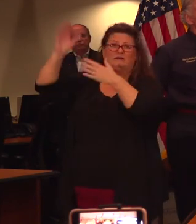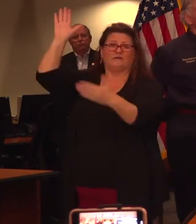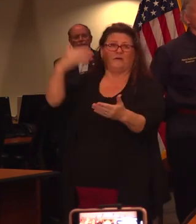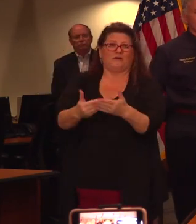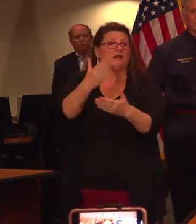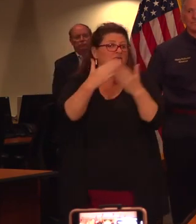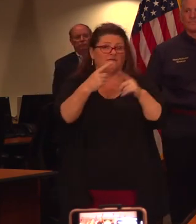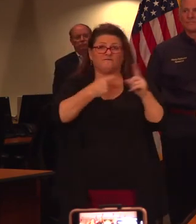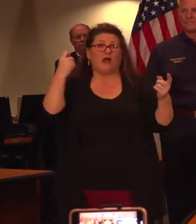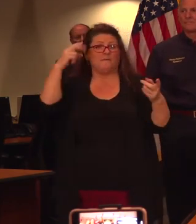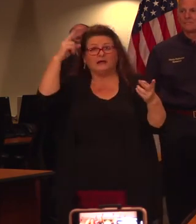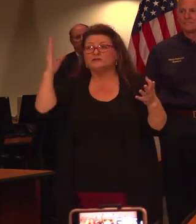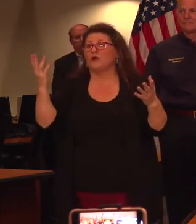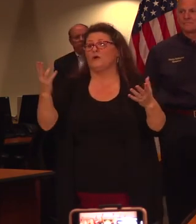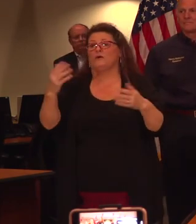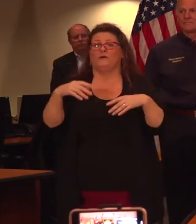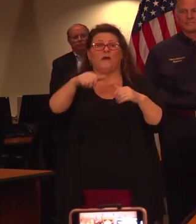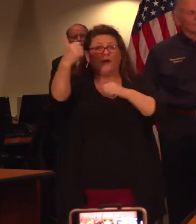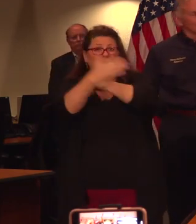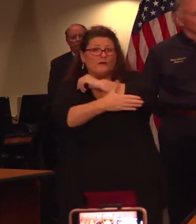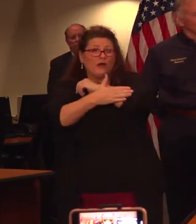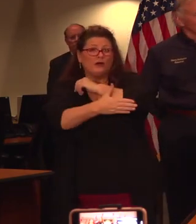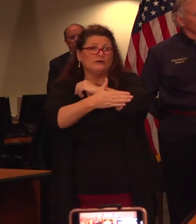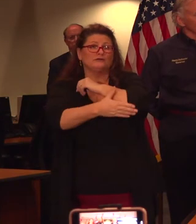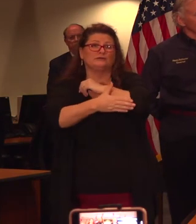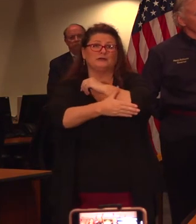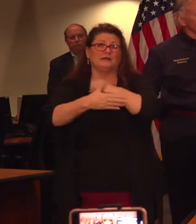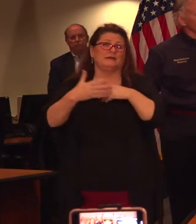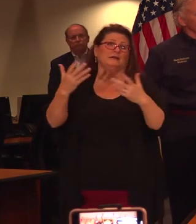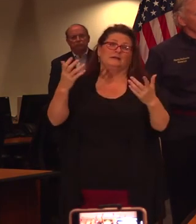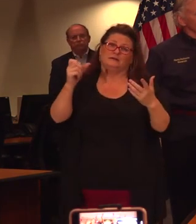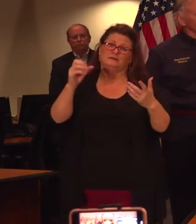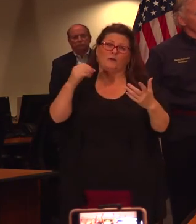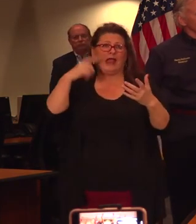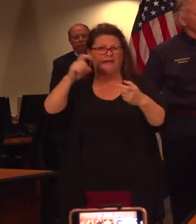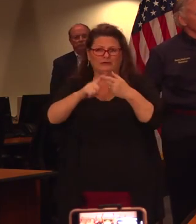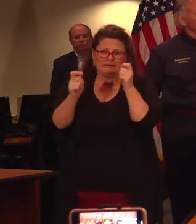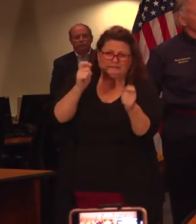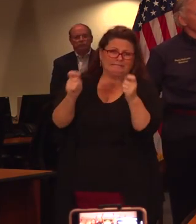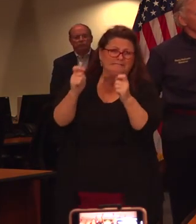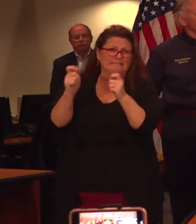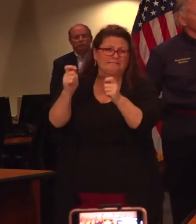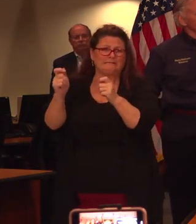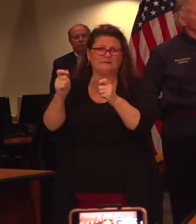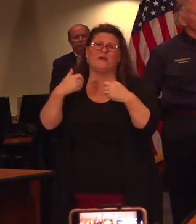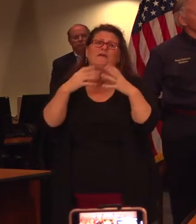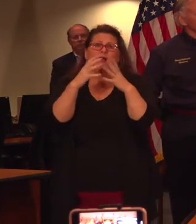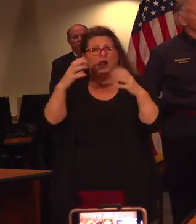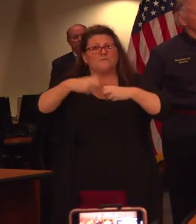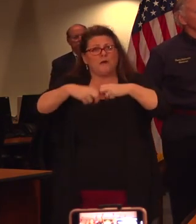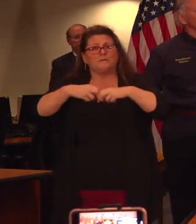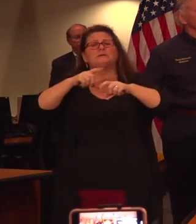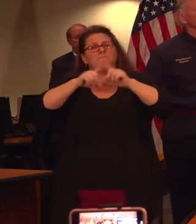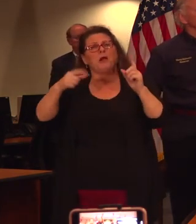from Mexico, and there's some change in the environment as how materials move from Mexico. So, we have a number of problems to untangle, but we